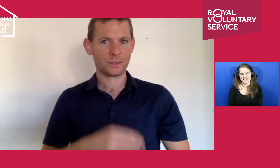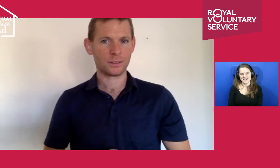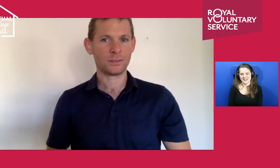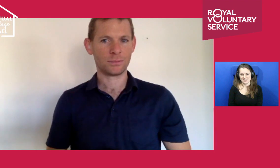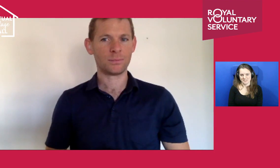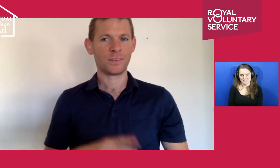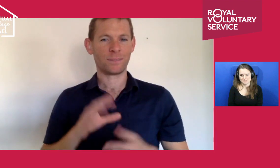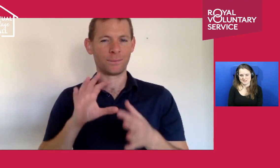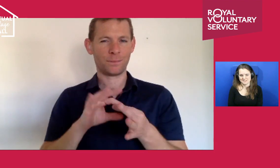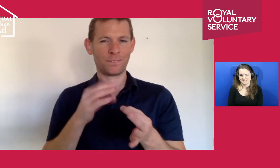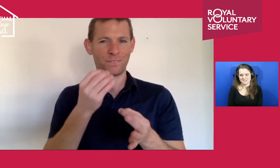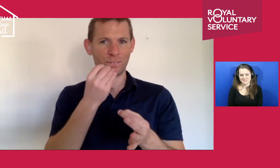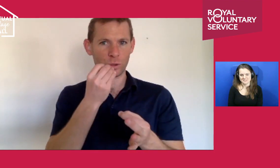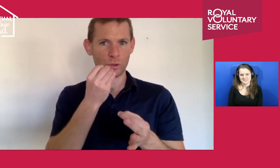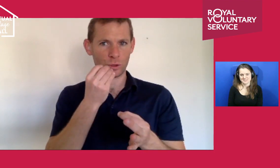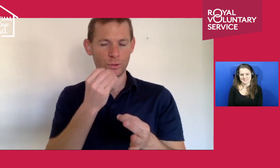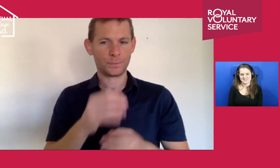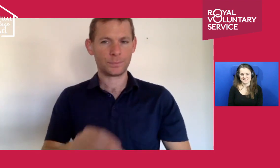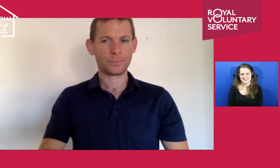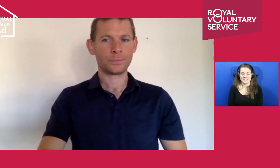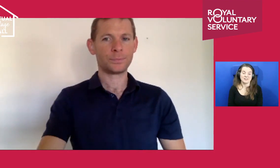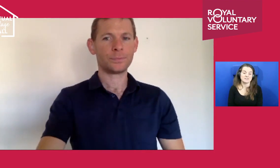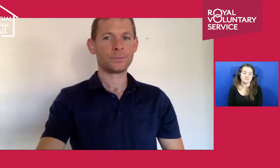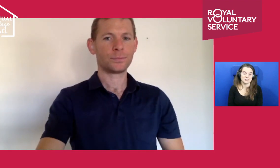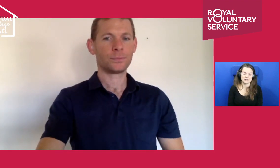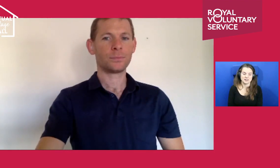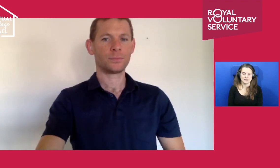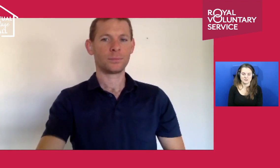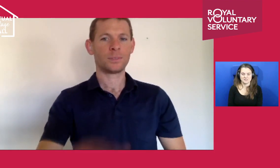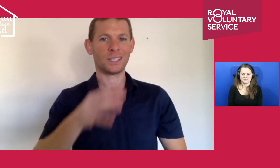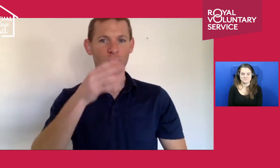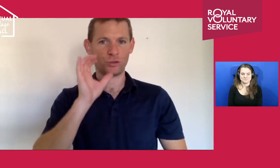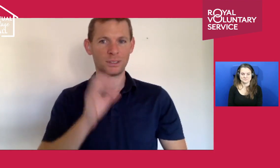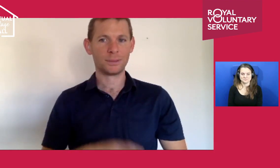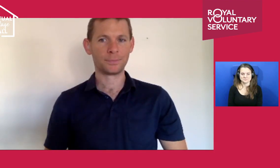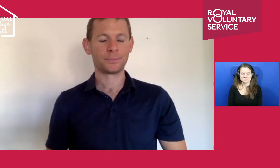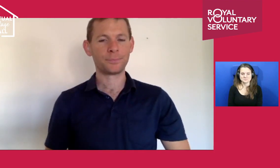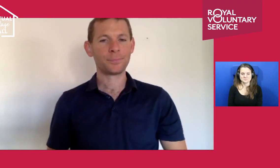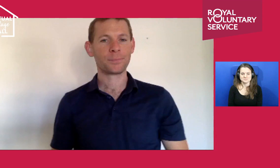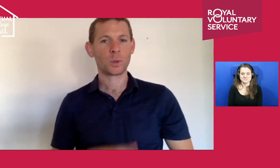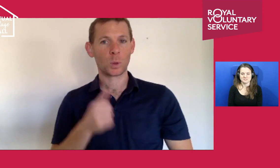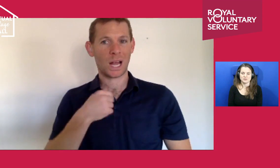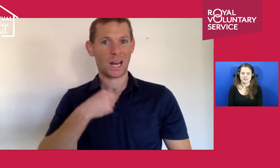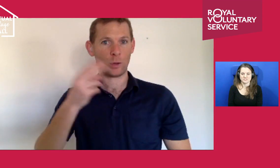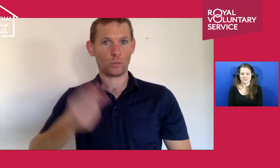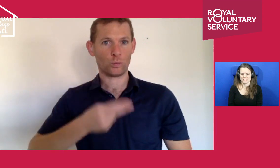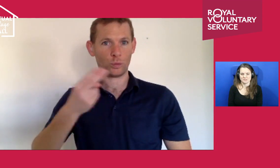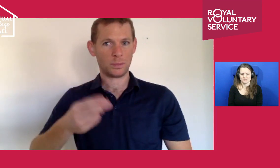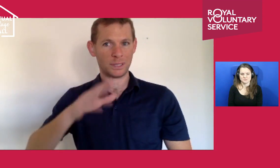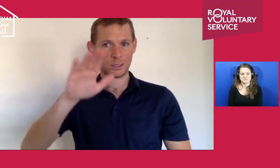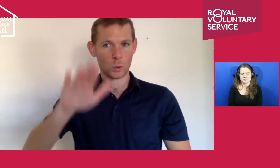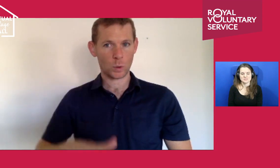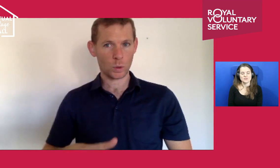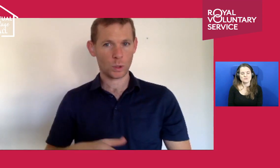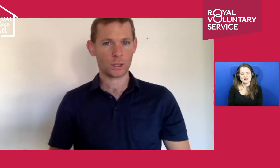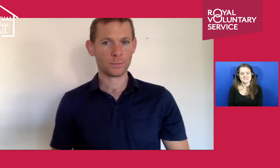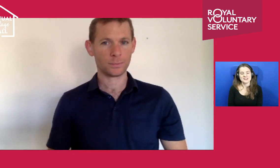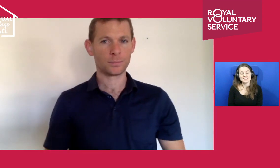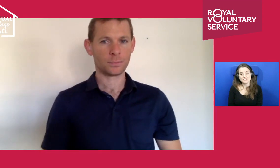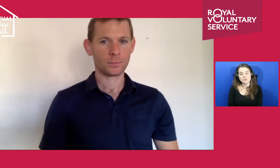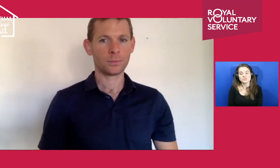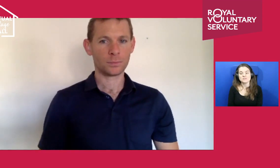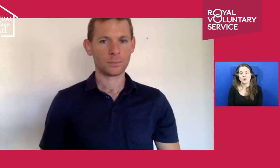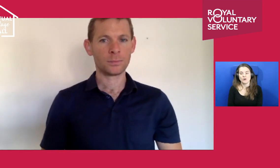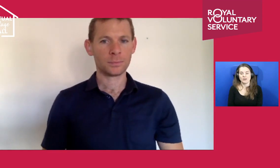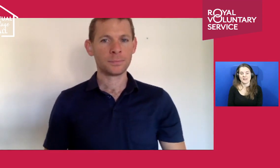Okay. I think that's plenty, isn't it? I think for food anyway. Food and drink, I suppose. Right,